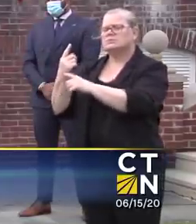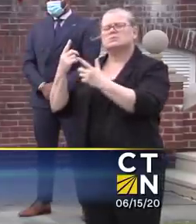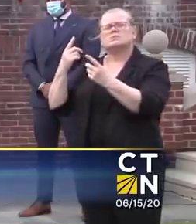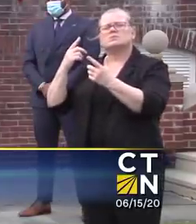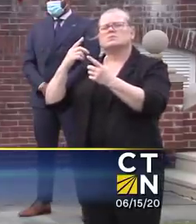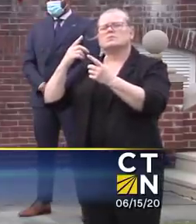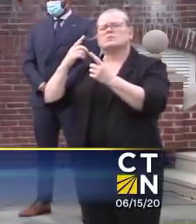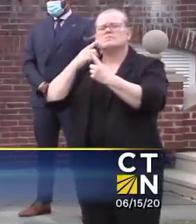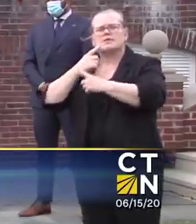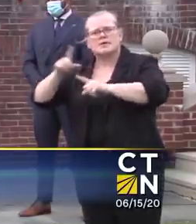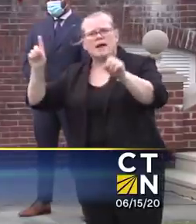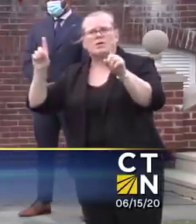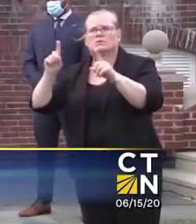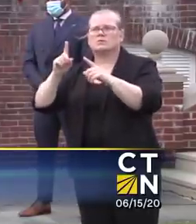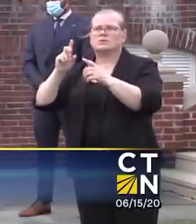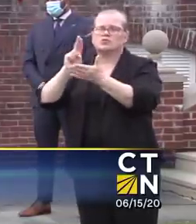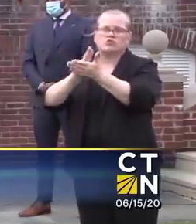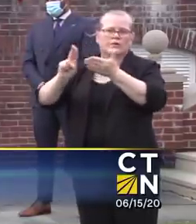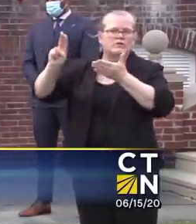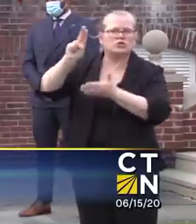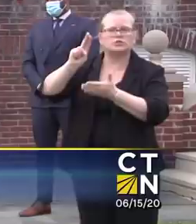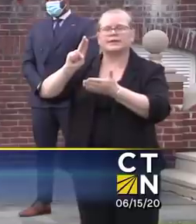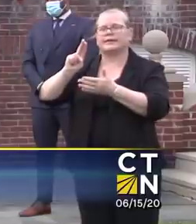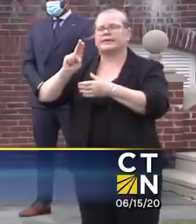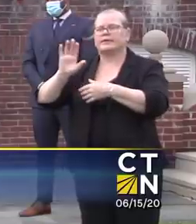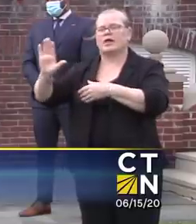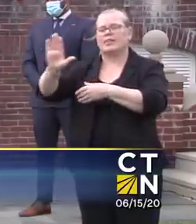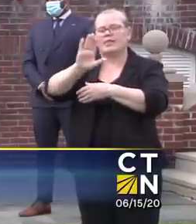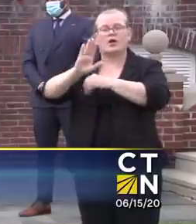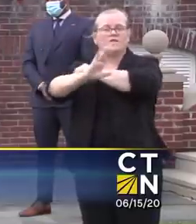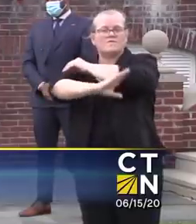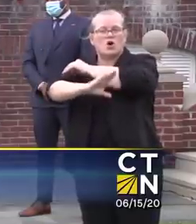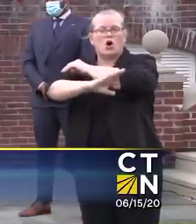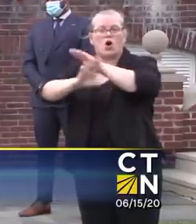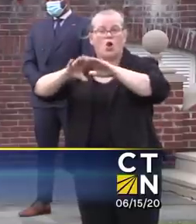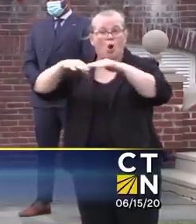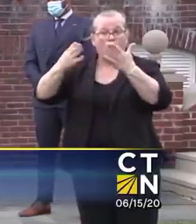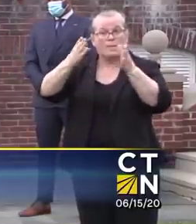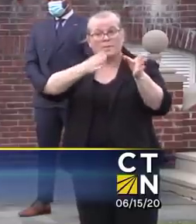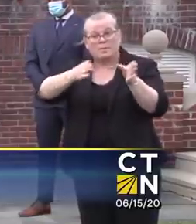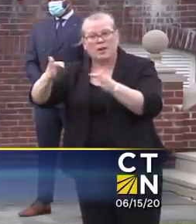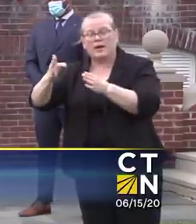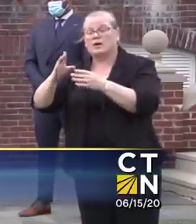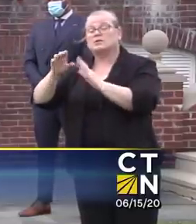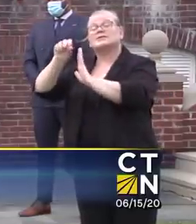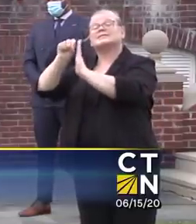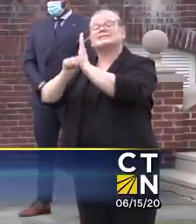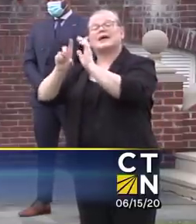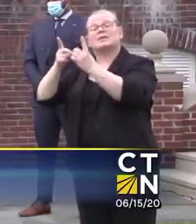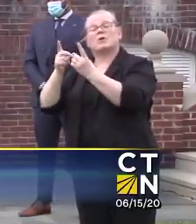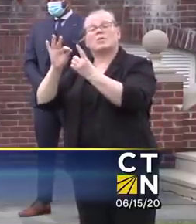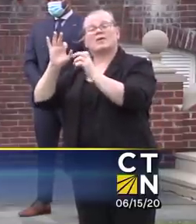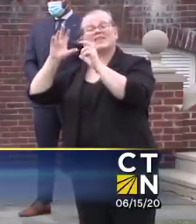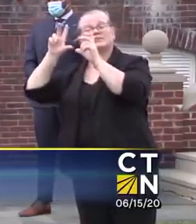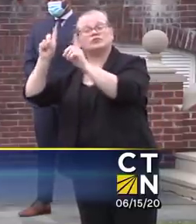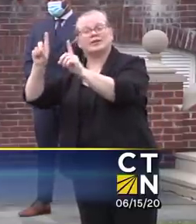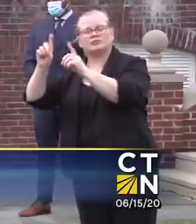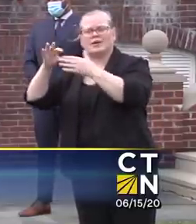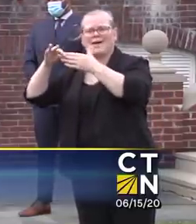on universities about what their plans are for the fall. When is the State Department of Education going to come out with guidance